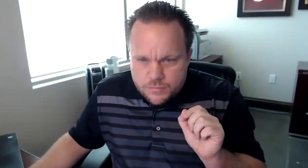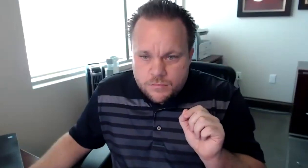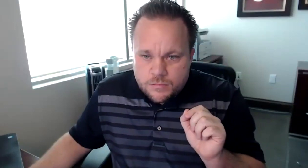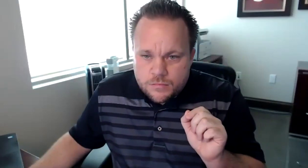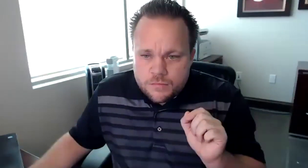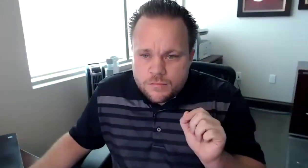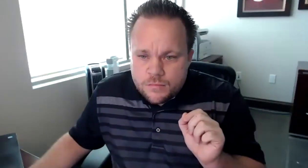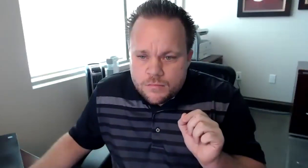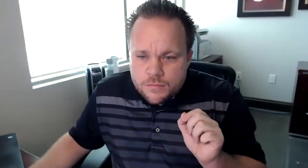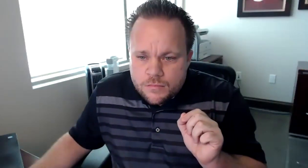camera.